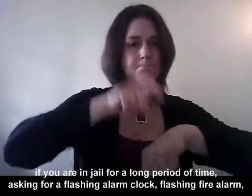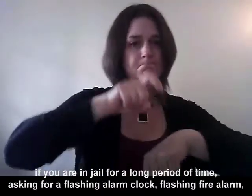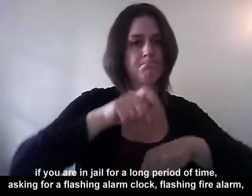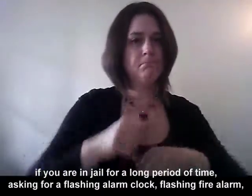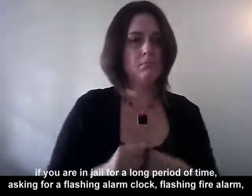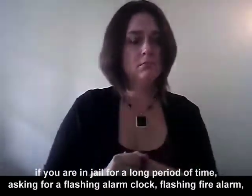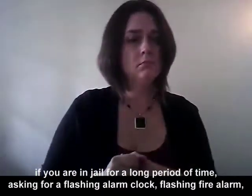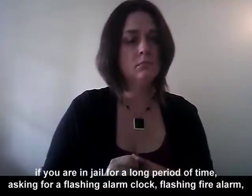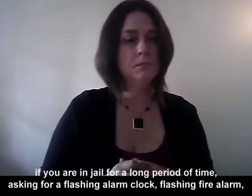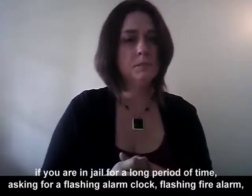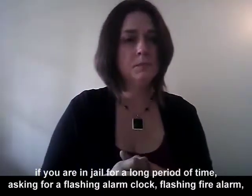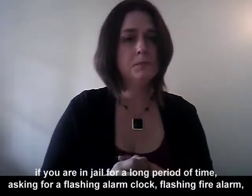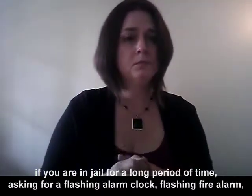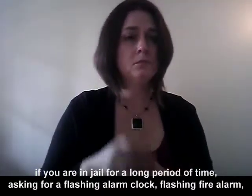alarm,